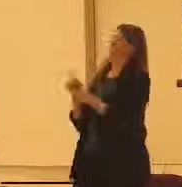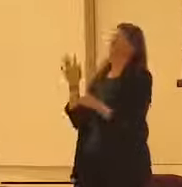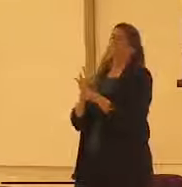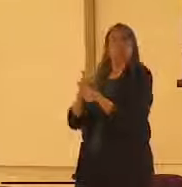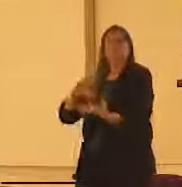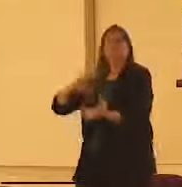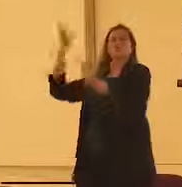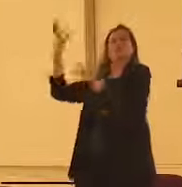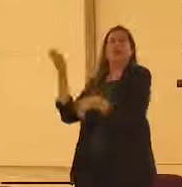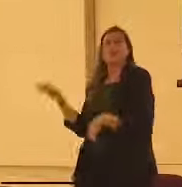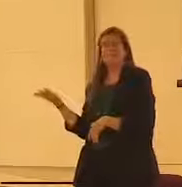up.